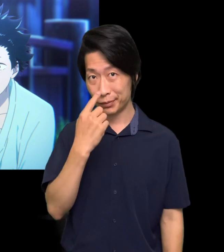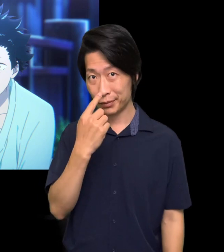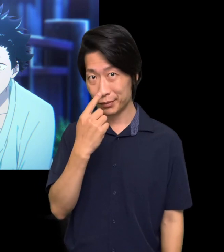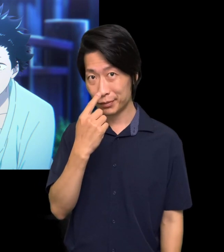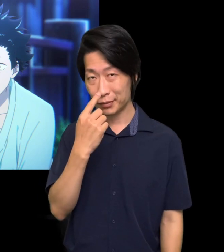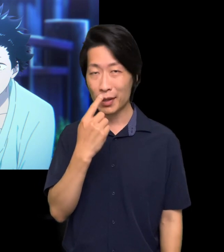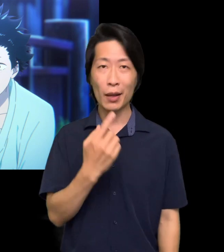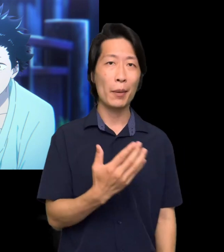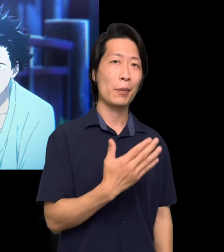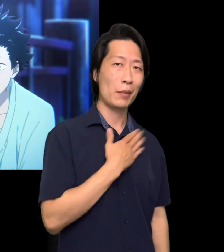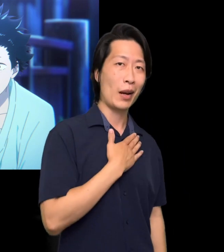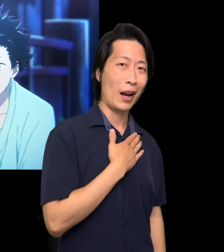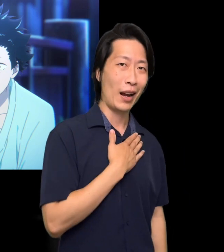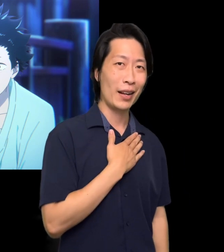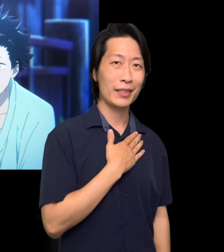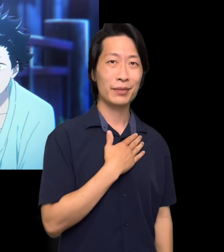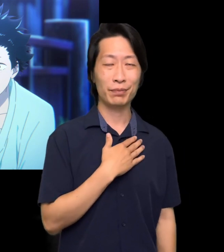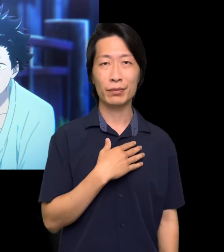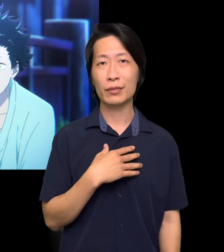Watashi no, my.